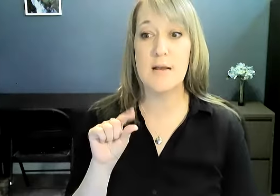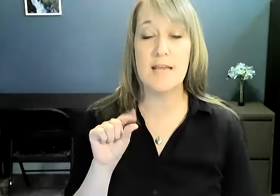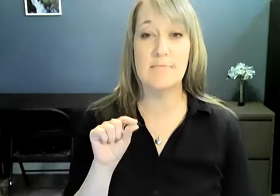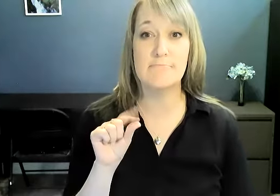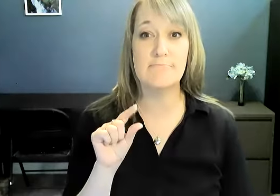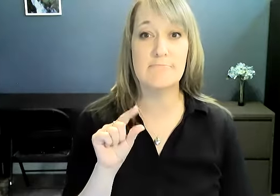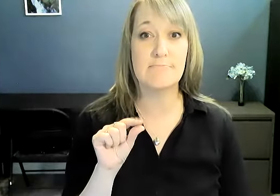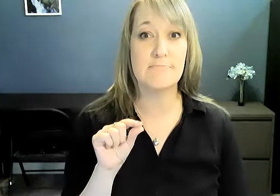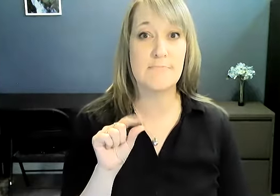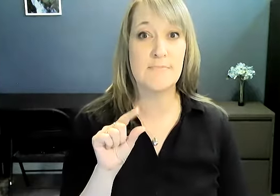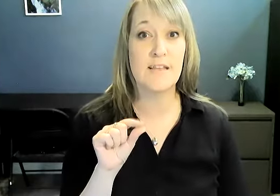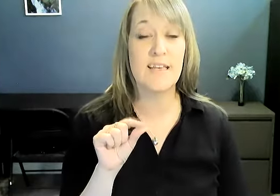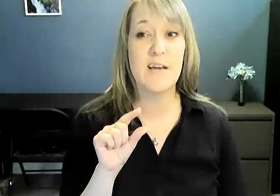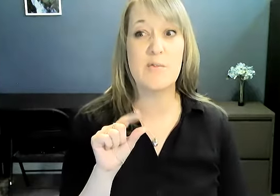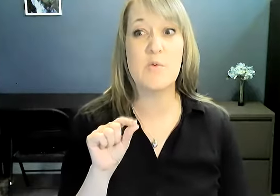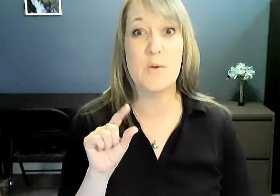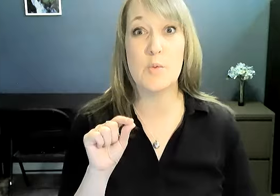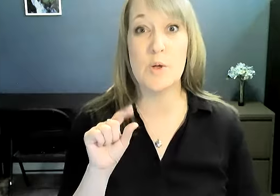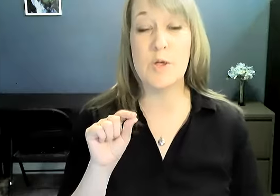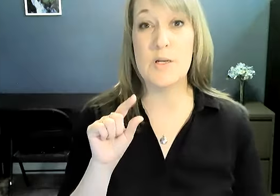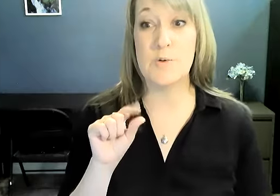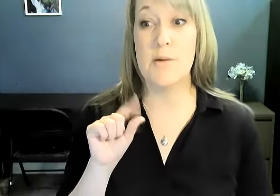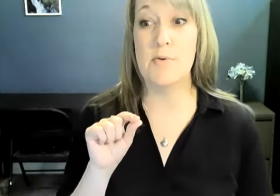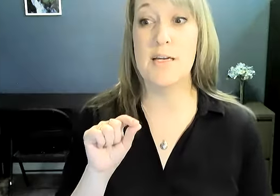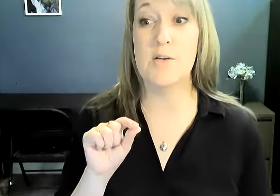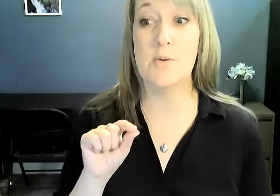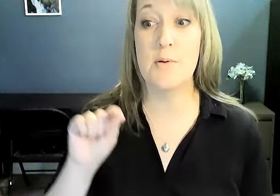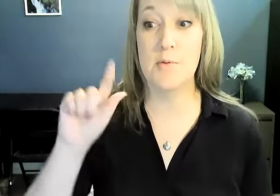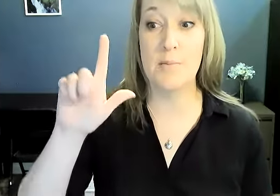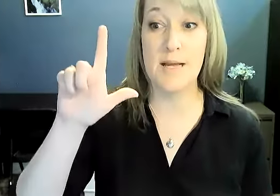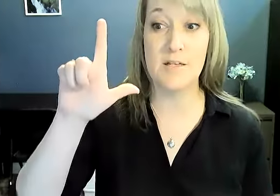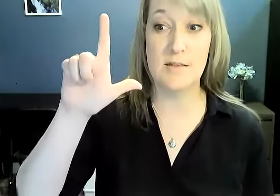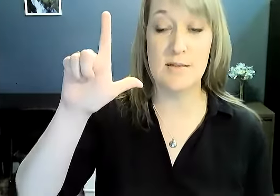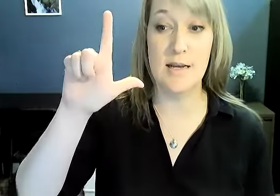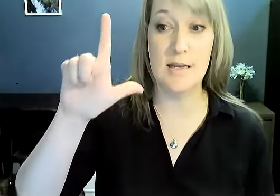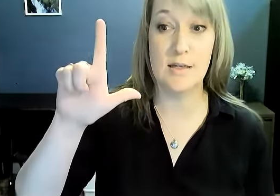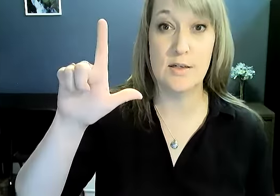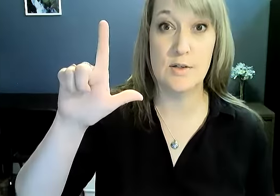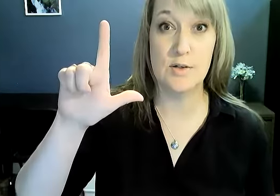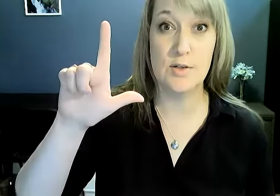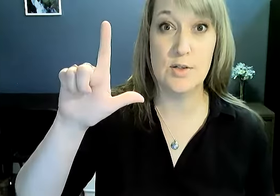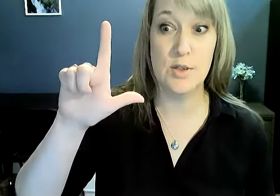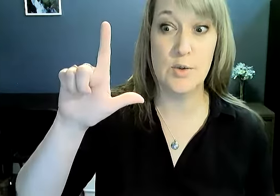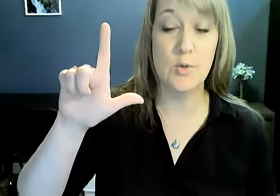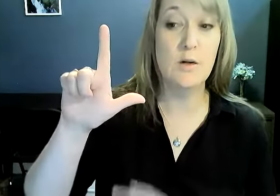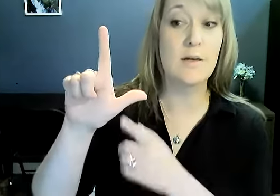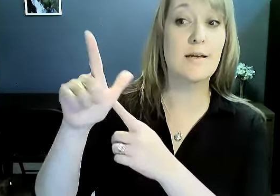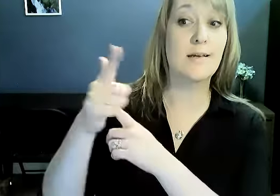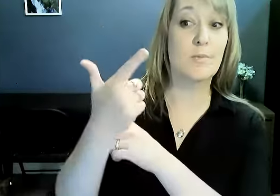20. Now, if you want a good way to remember it, you can remember it by signing 2 in,